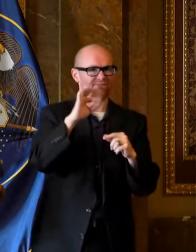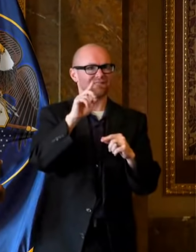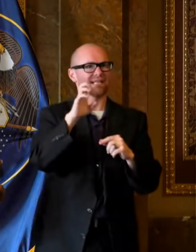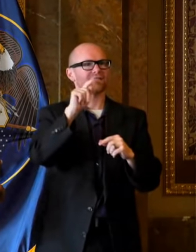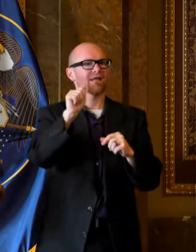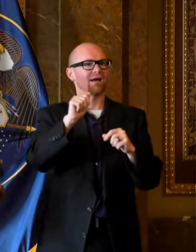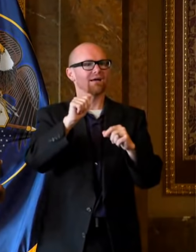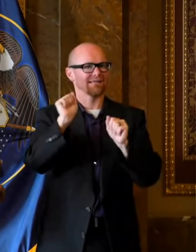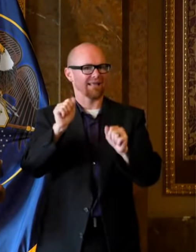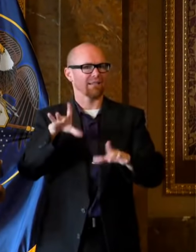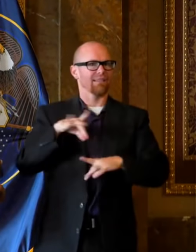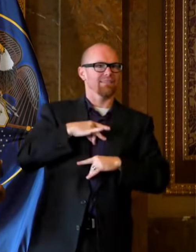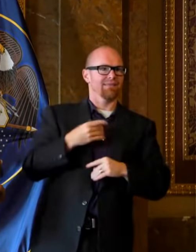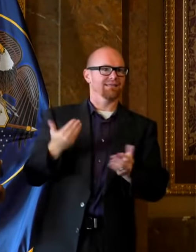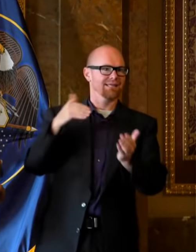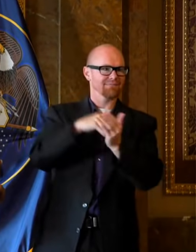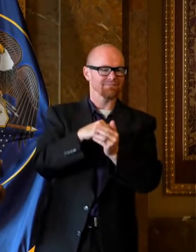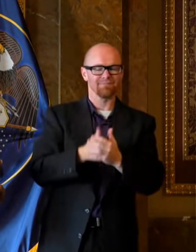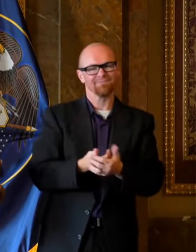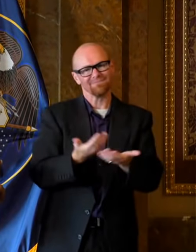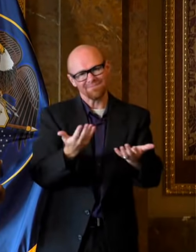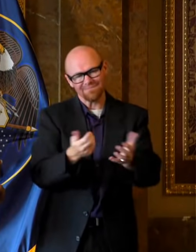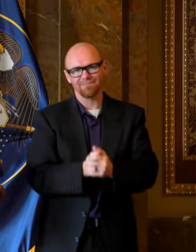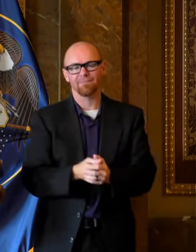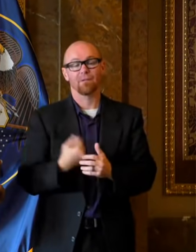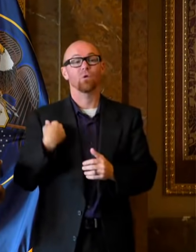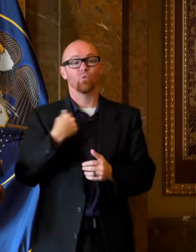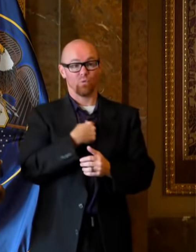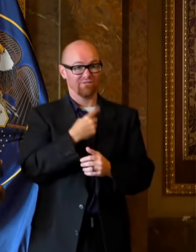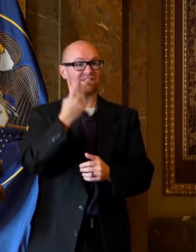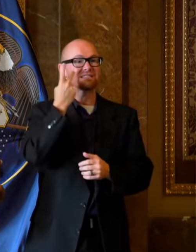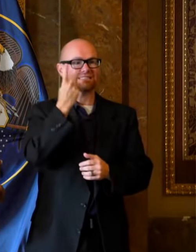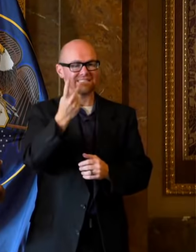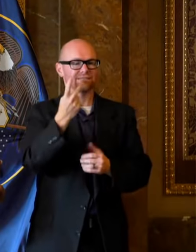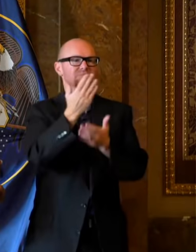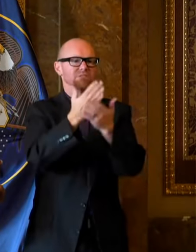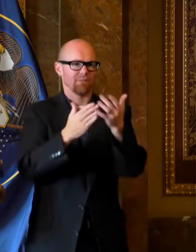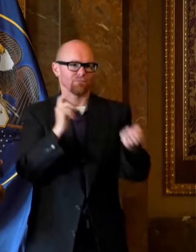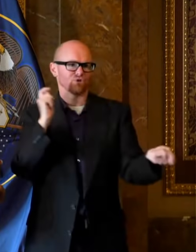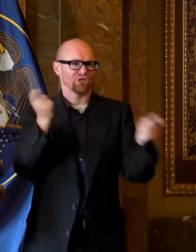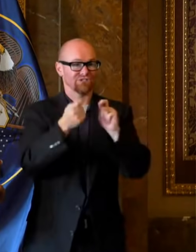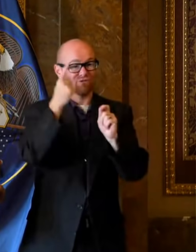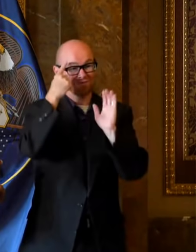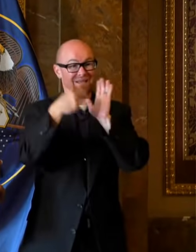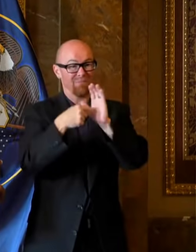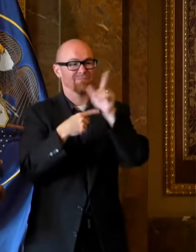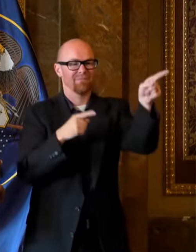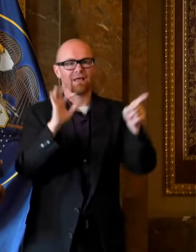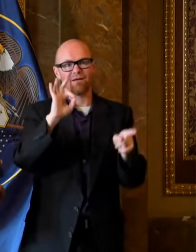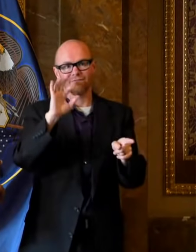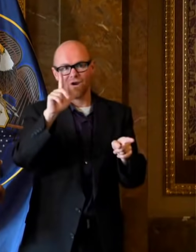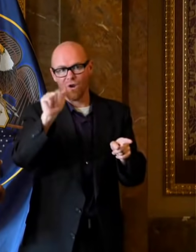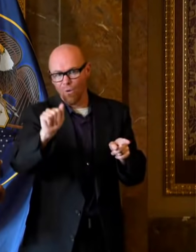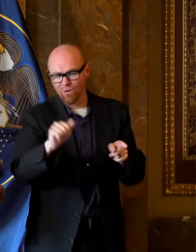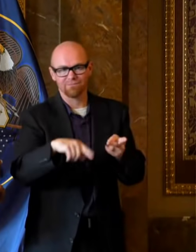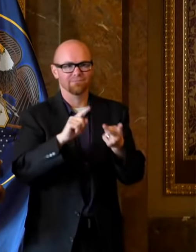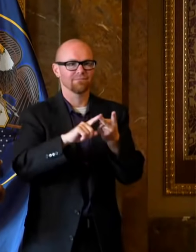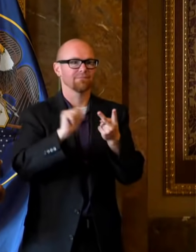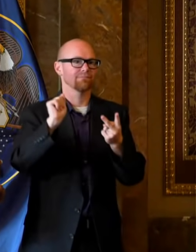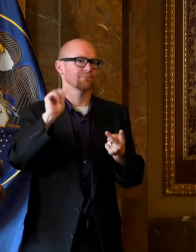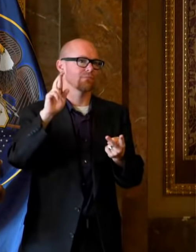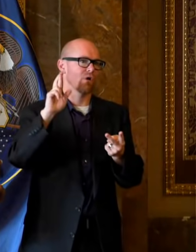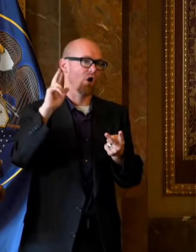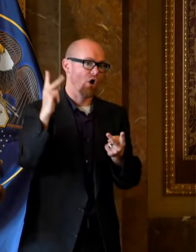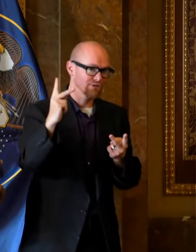cases start to turn around in places like Florida, places like Arkansas,